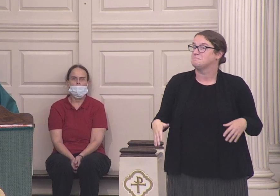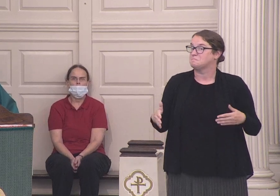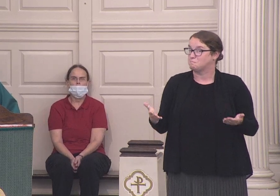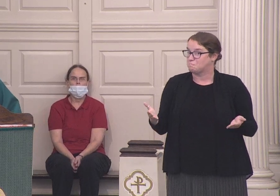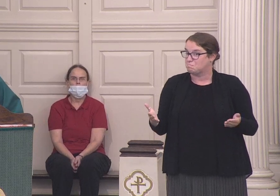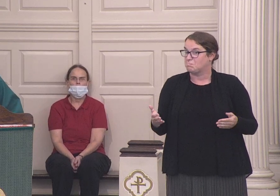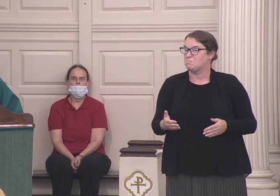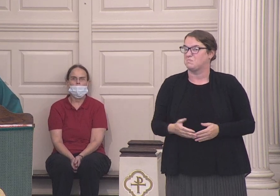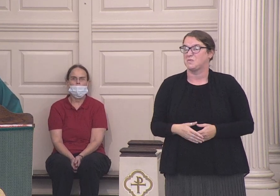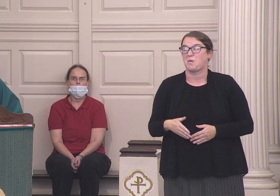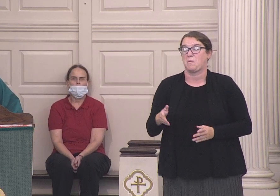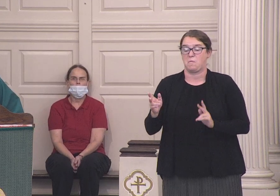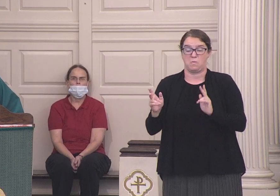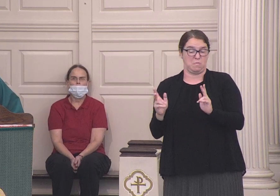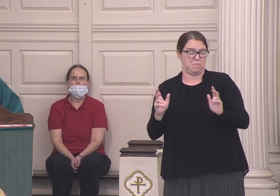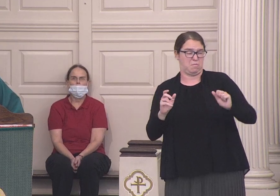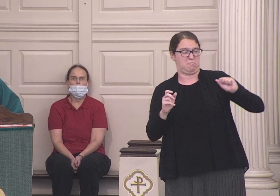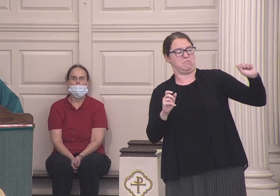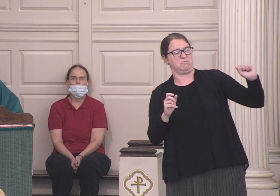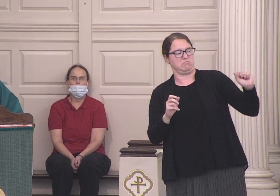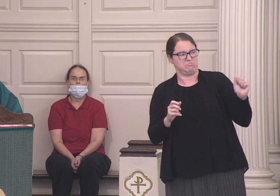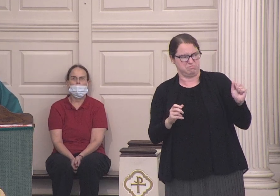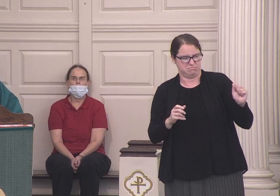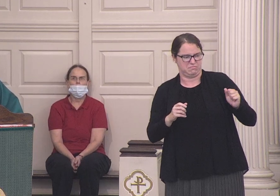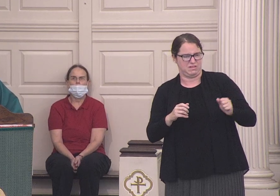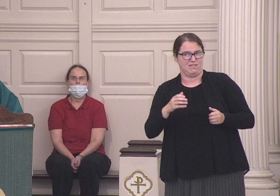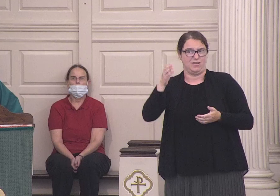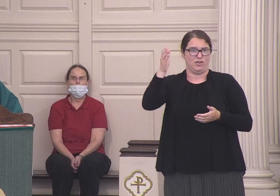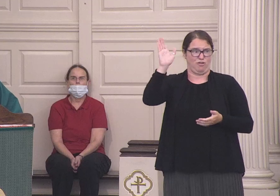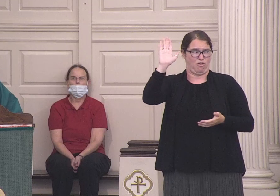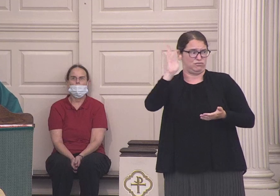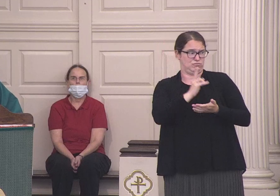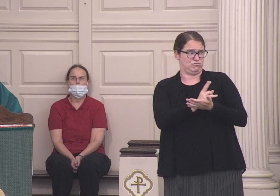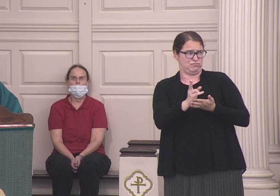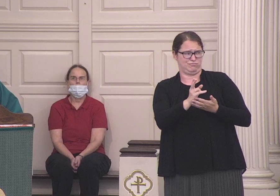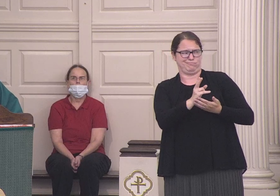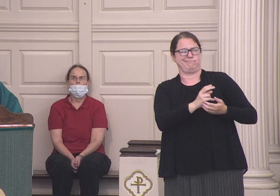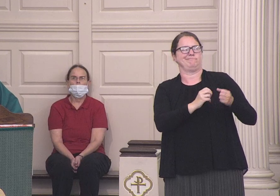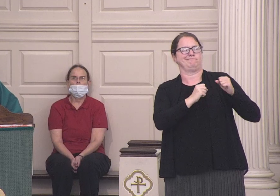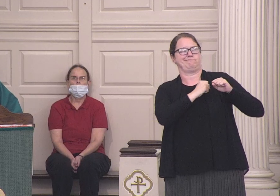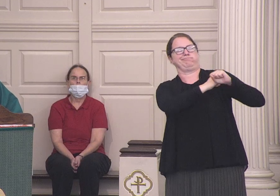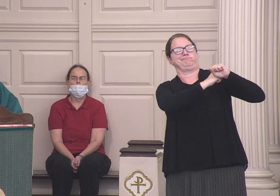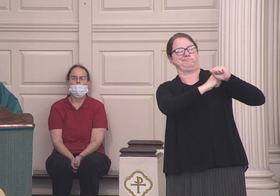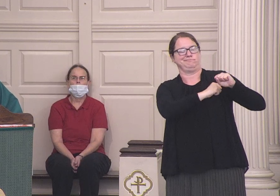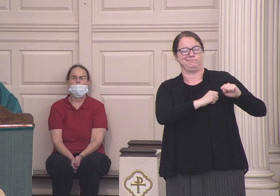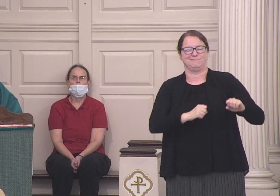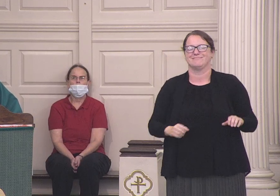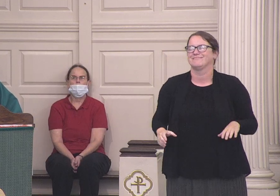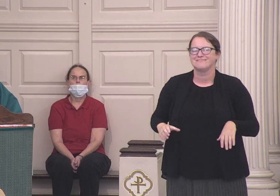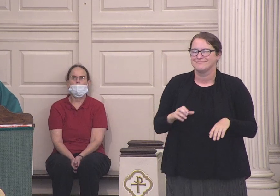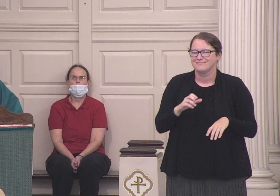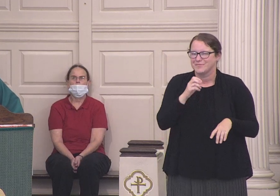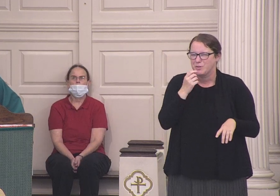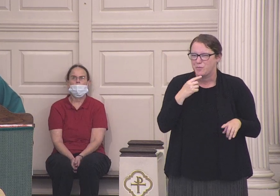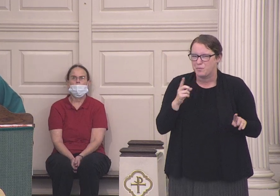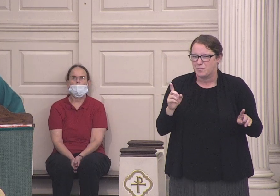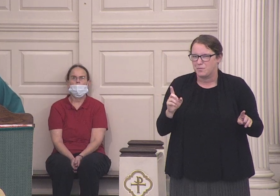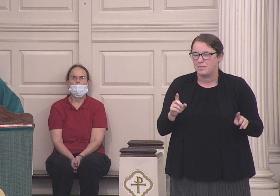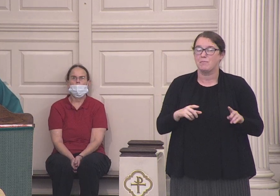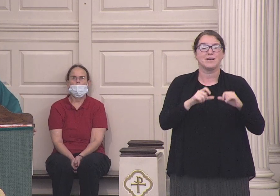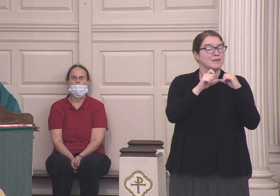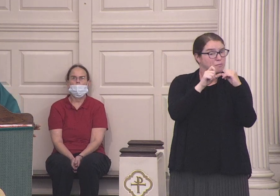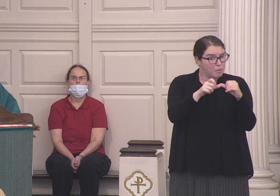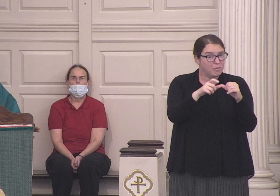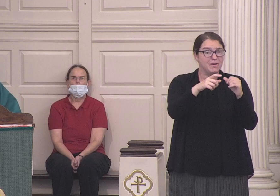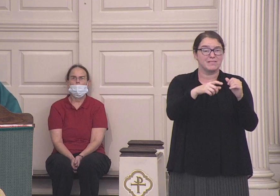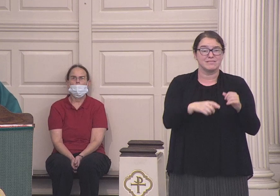God's blessing. Remain resilient. Keep going. The 12 drove out many demons,